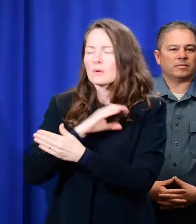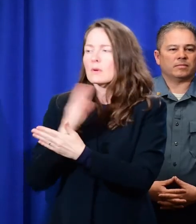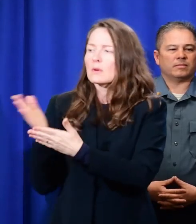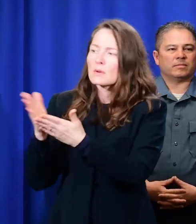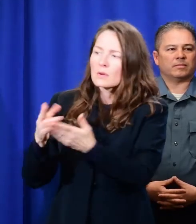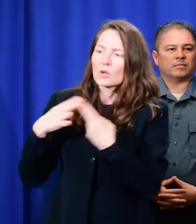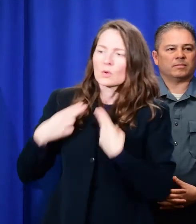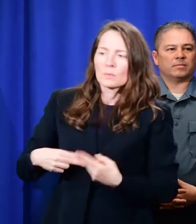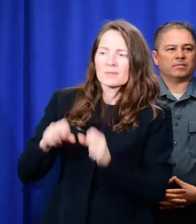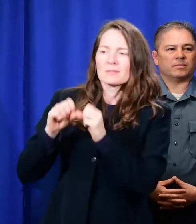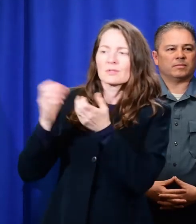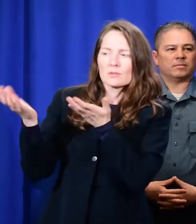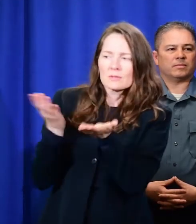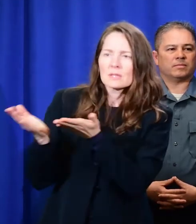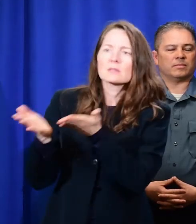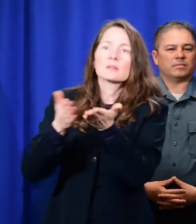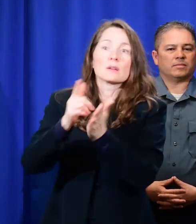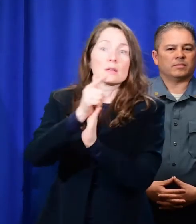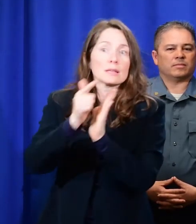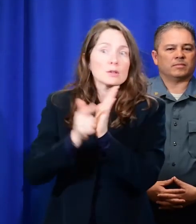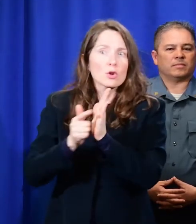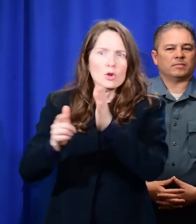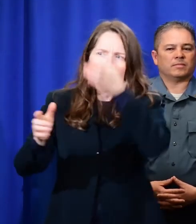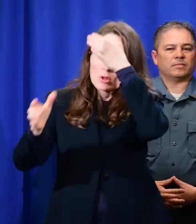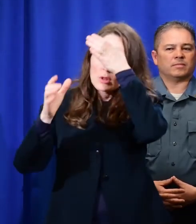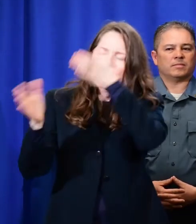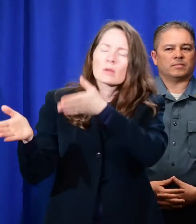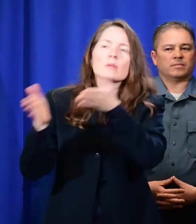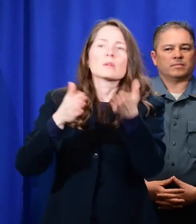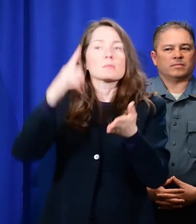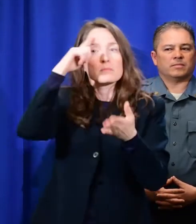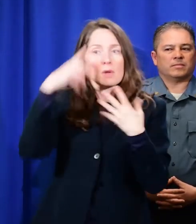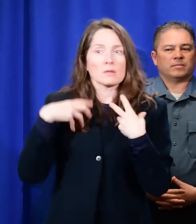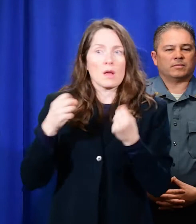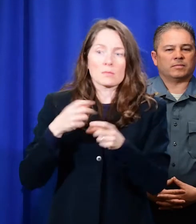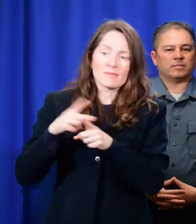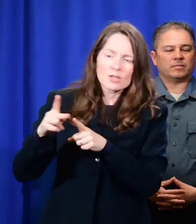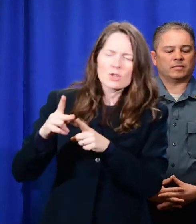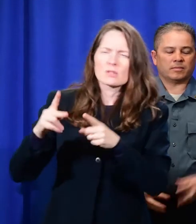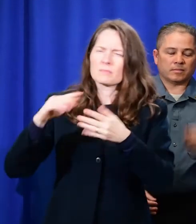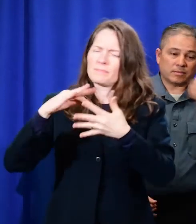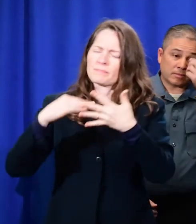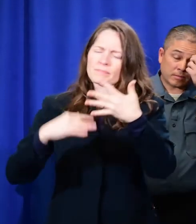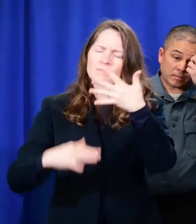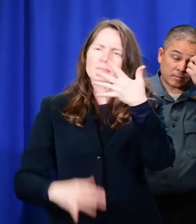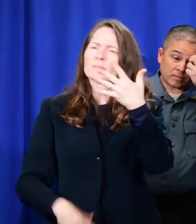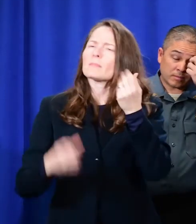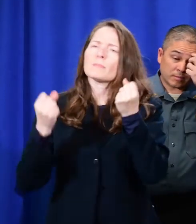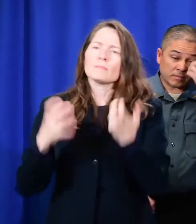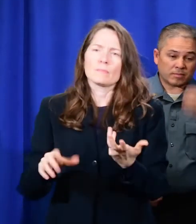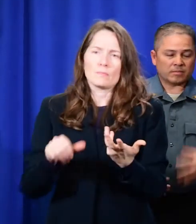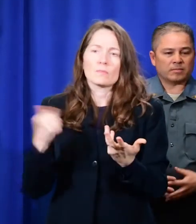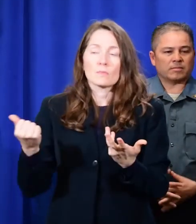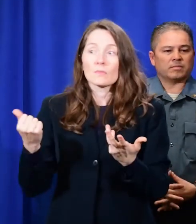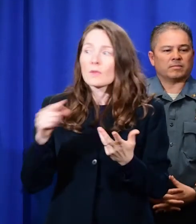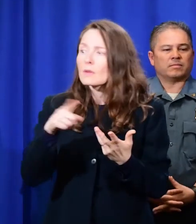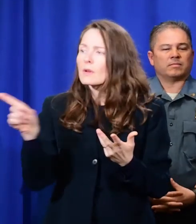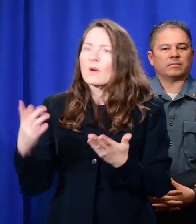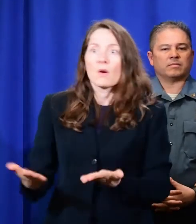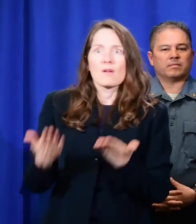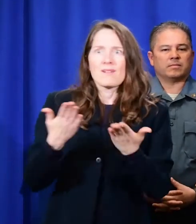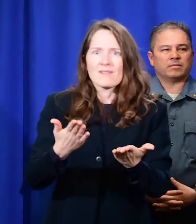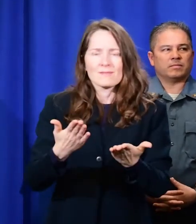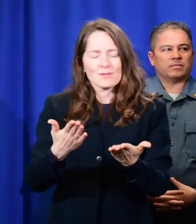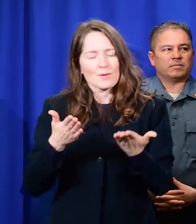legal experts, healthcare providers, mental health professionals, and others who offer a path to protection and